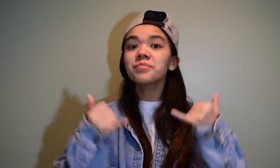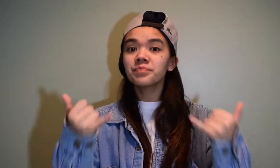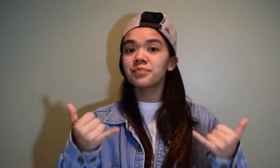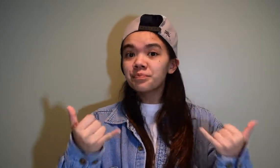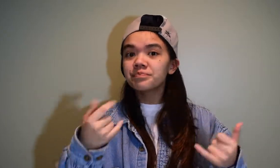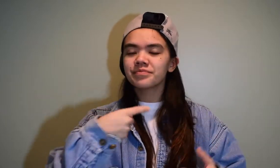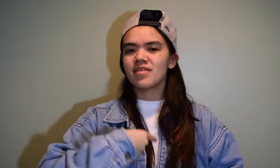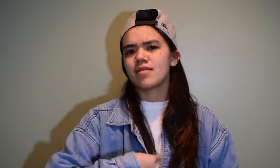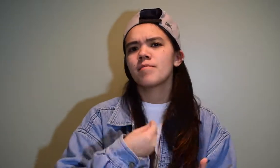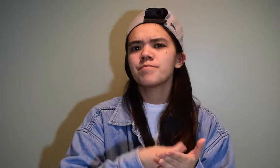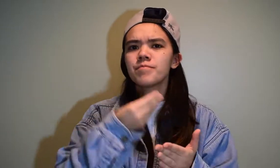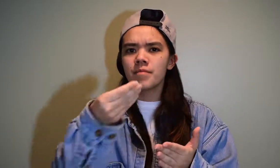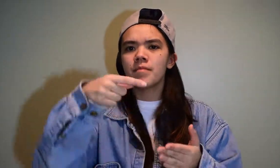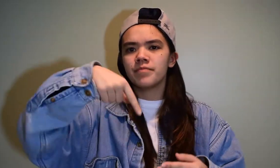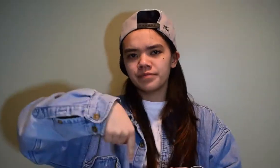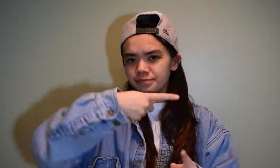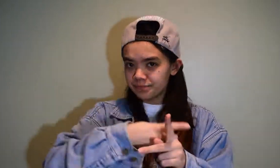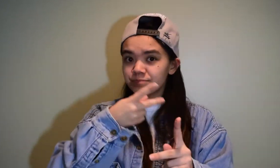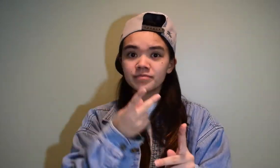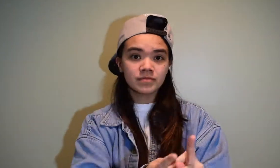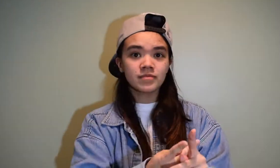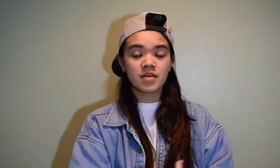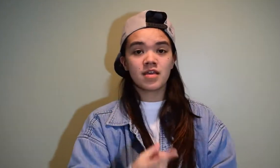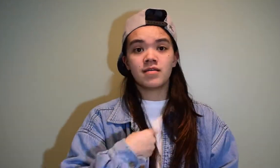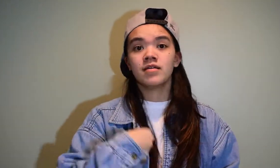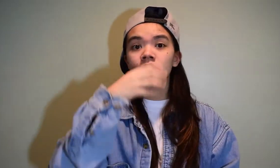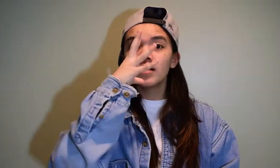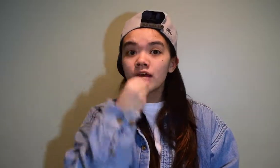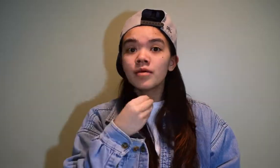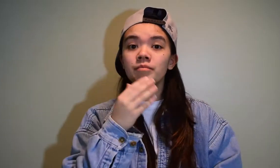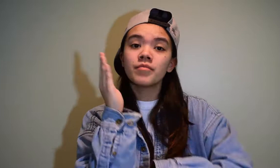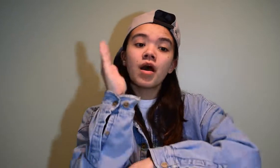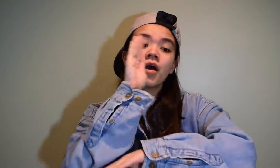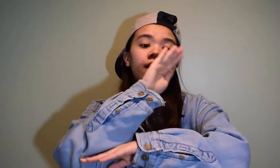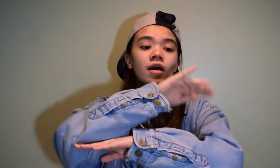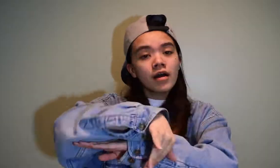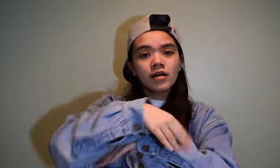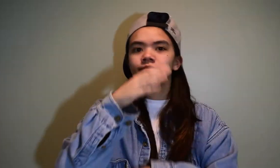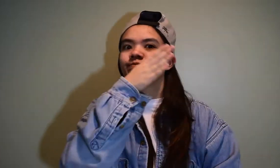But now, I bought this product, and I never sleep all day.